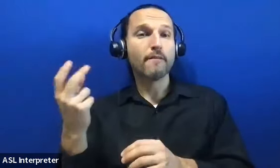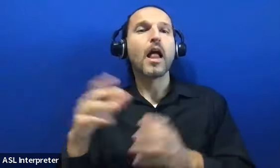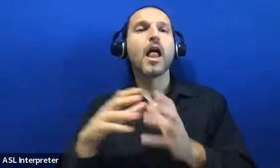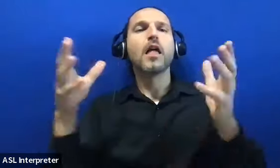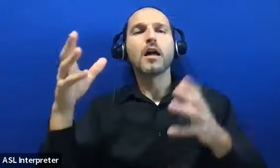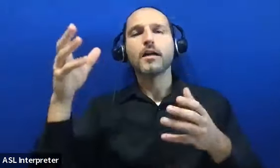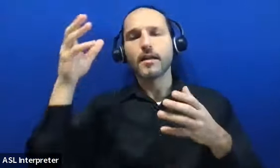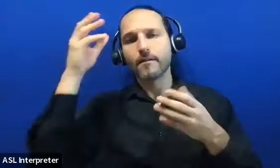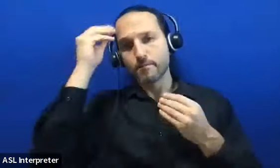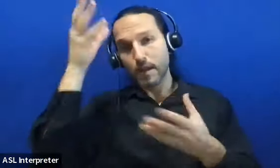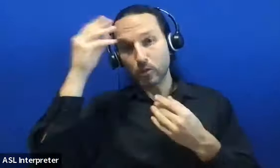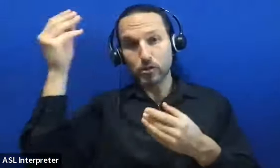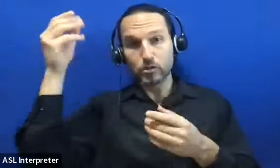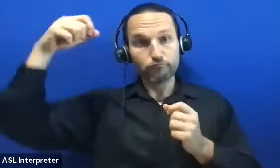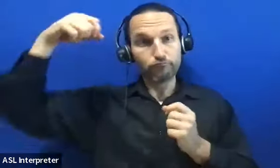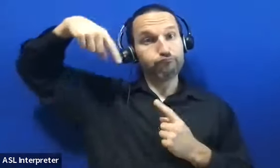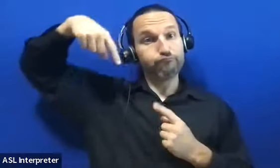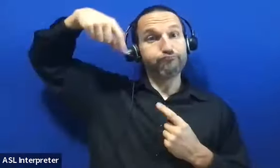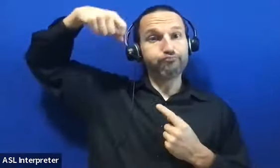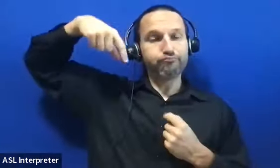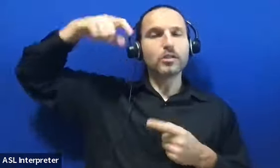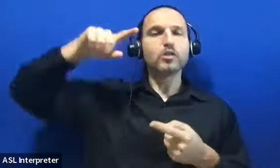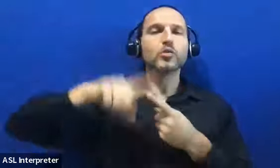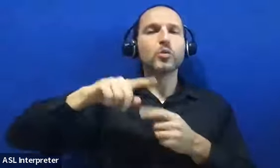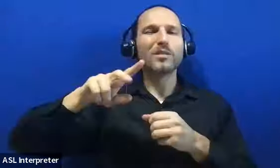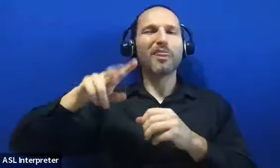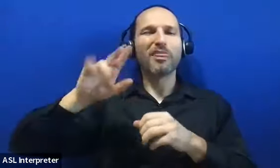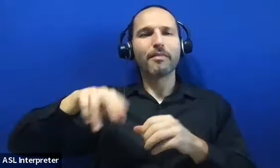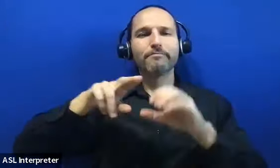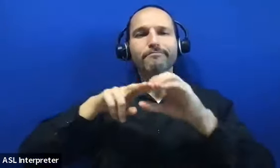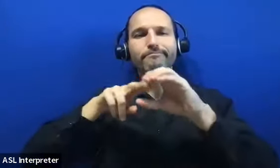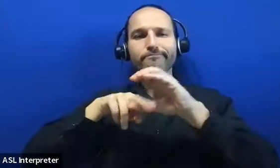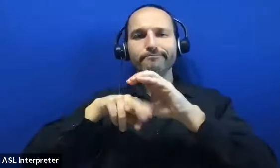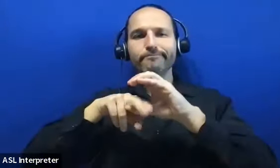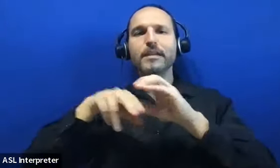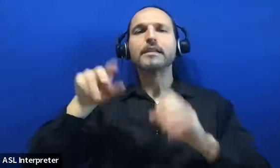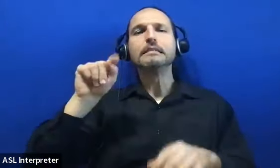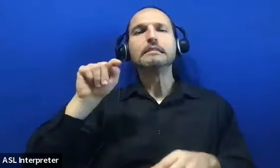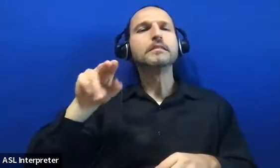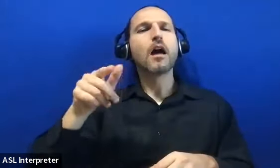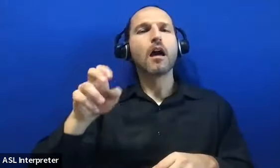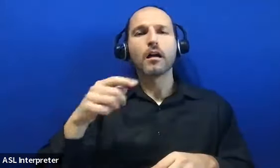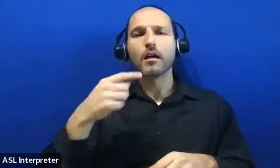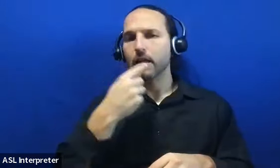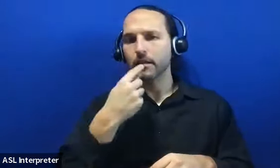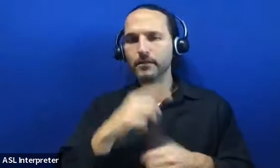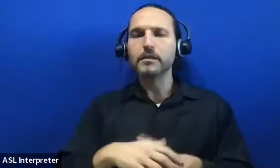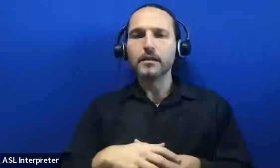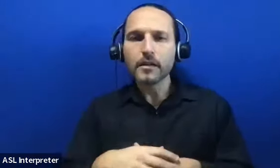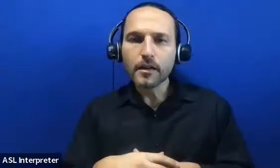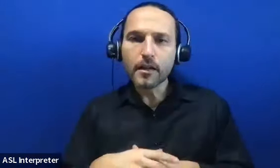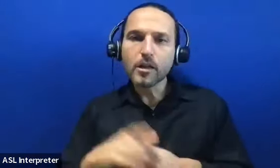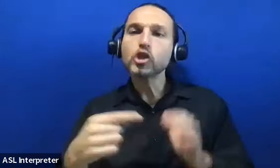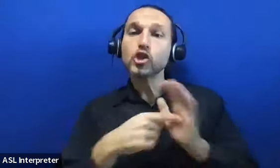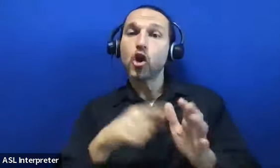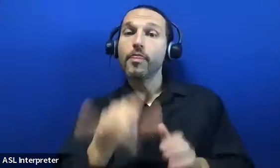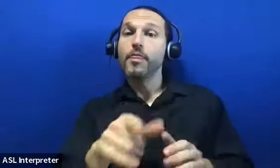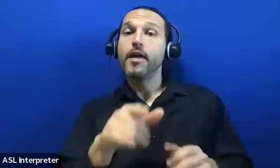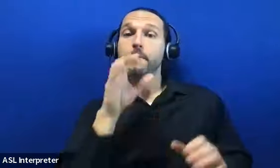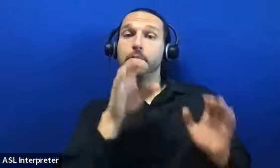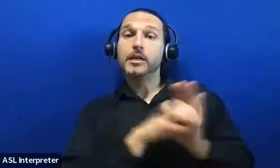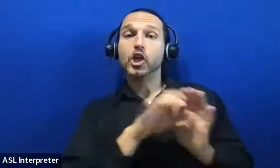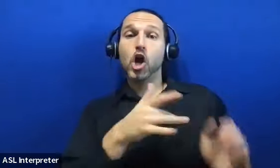to the tongue. So that one can be largely important as well. All right, and then here's a picture of the heart showing